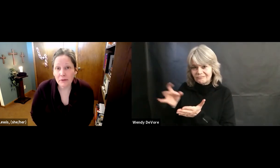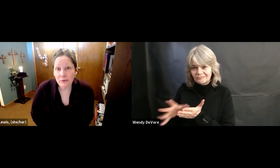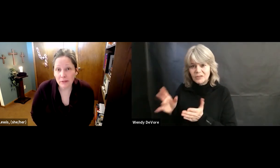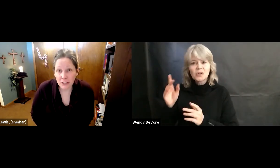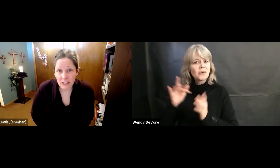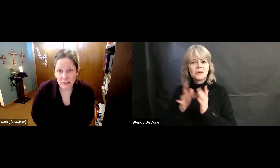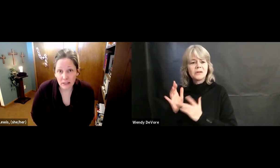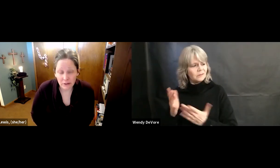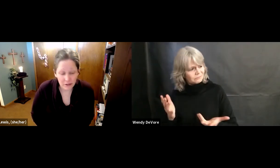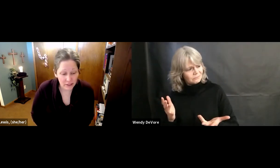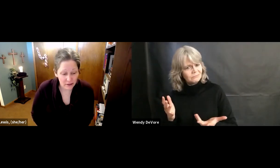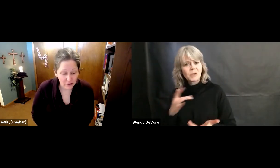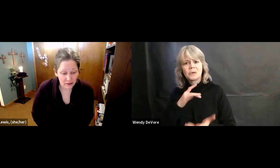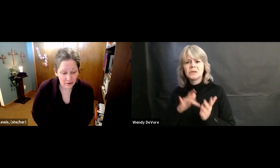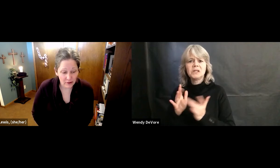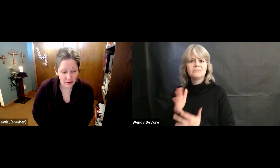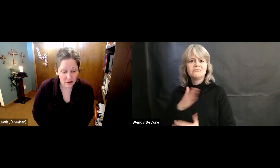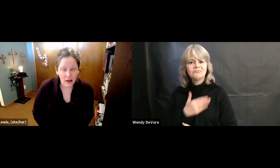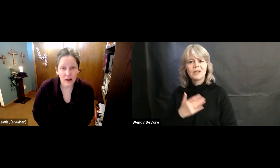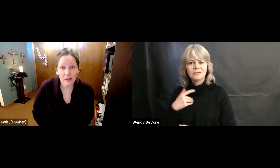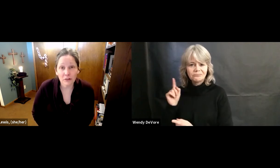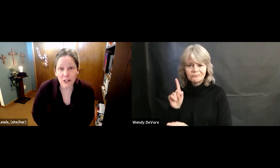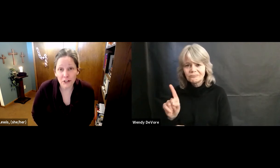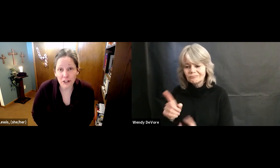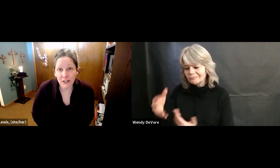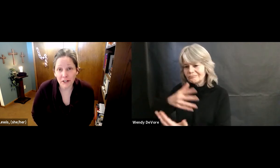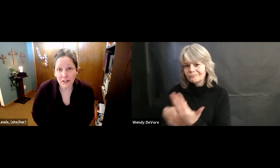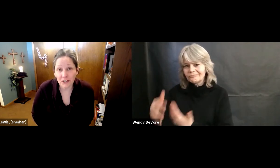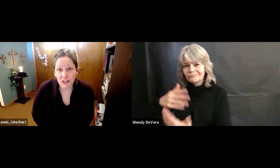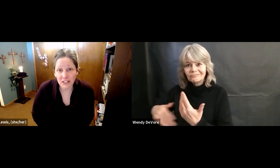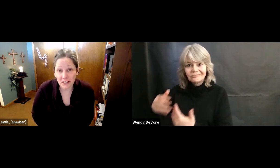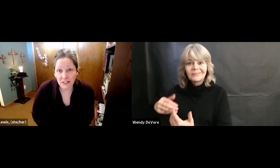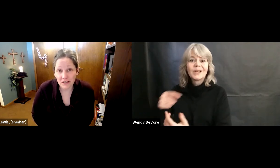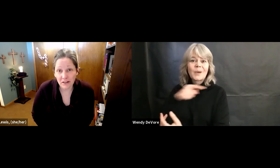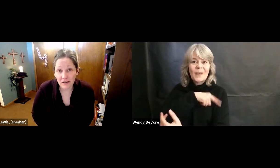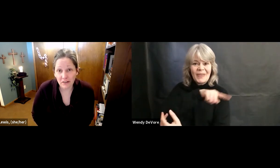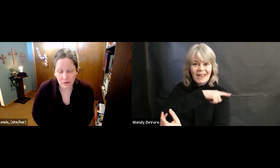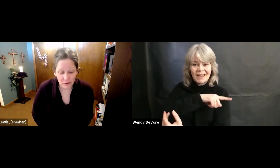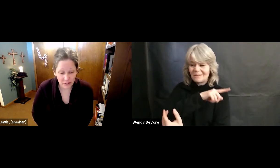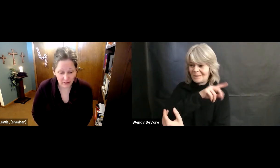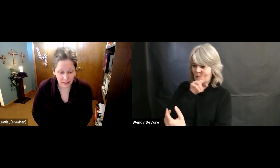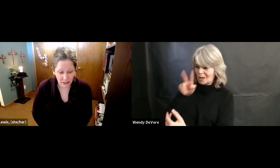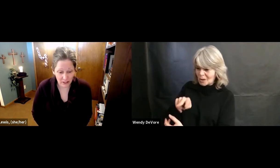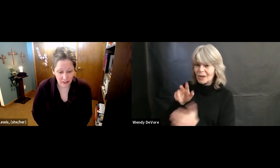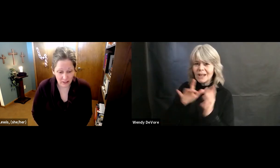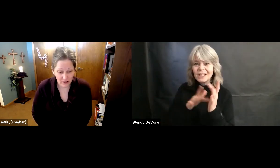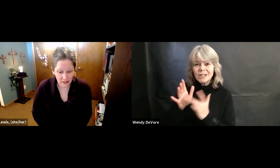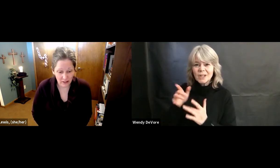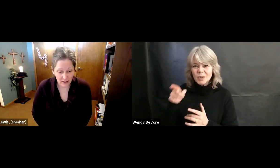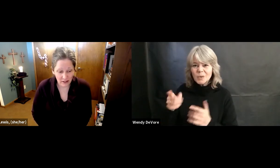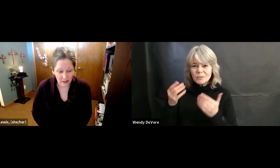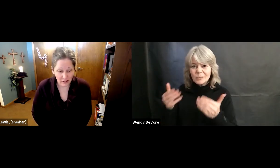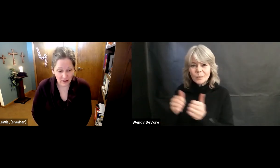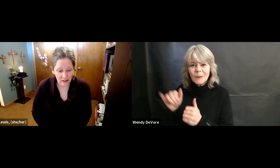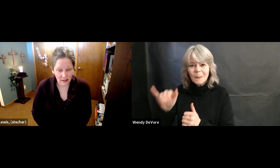And those religious leaders are judging Jesus for those conversations.